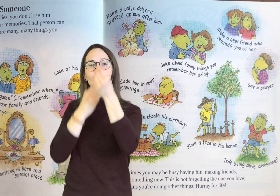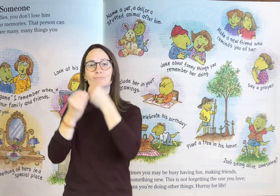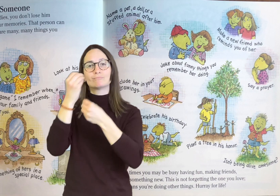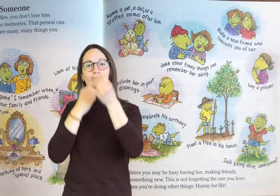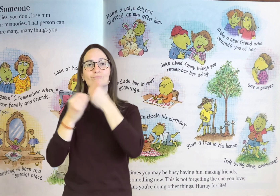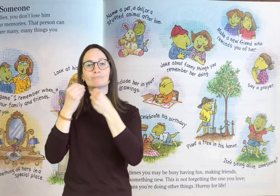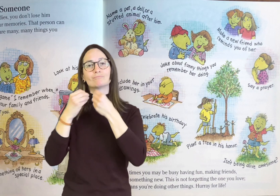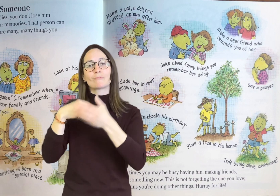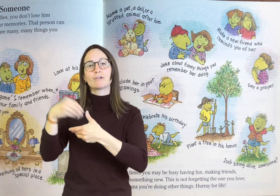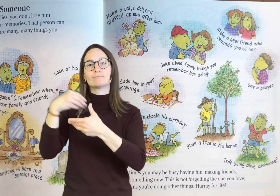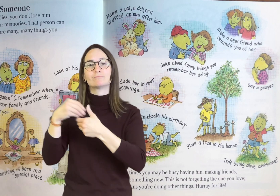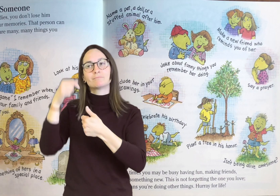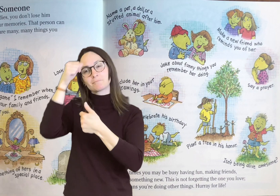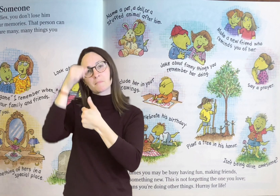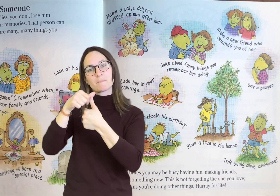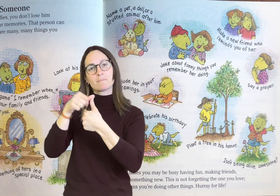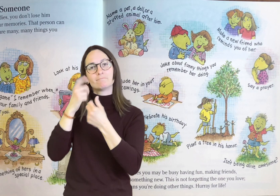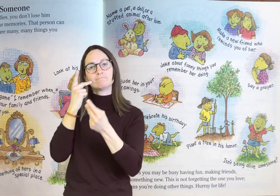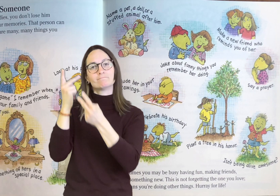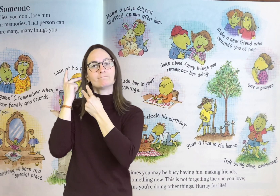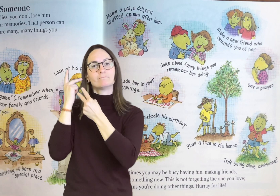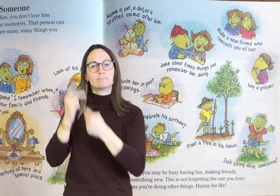Have a picnic to celebrate his birthday.